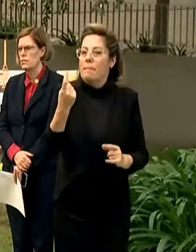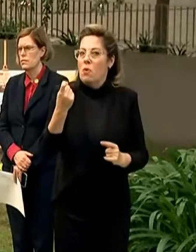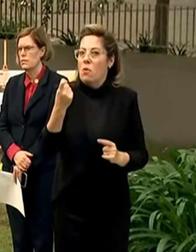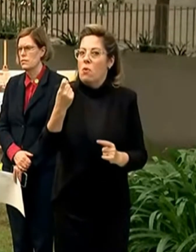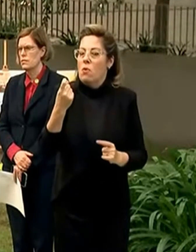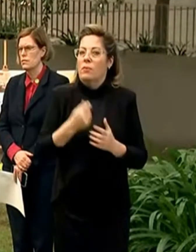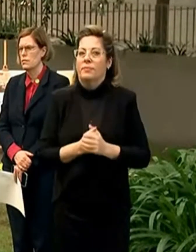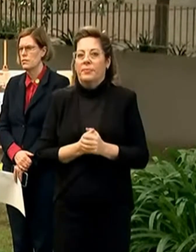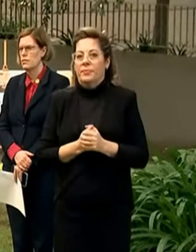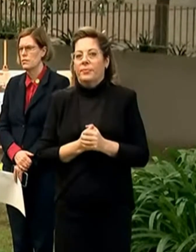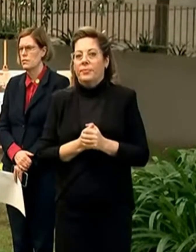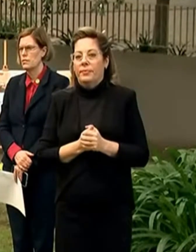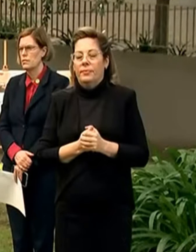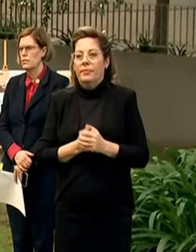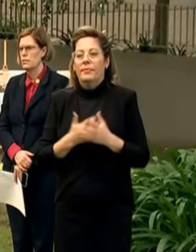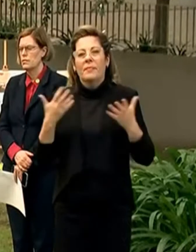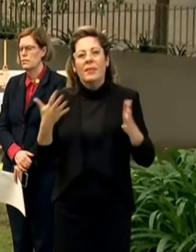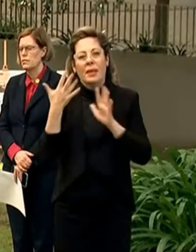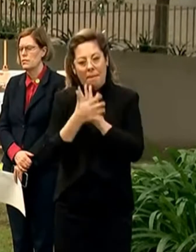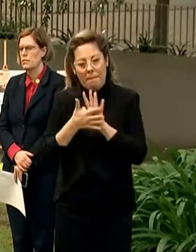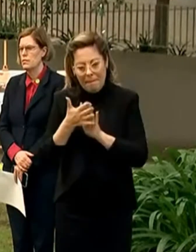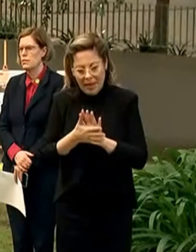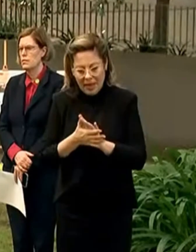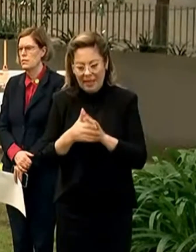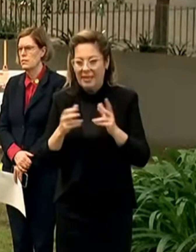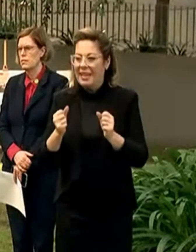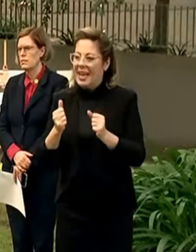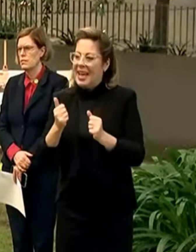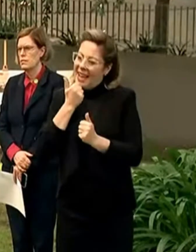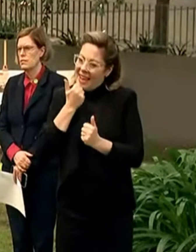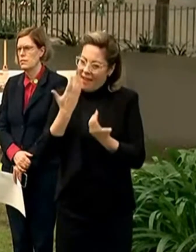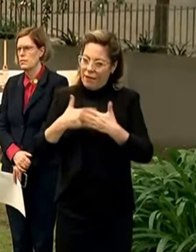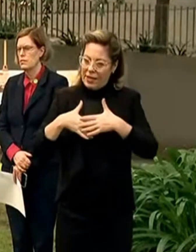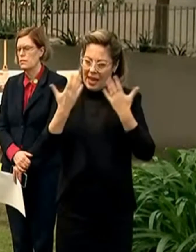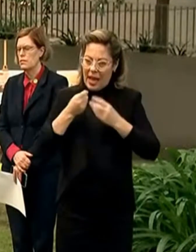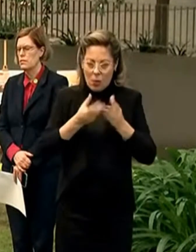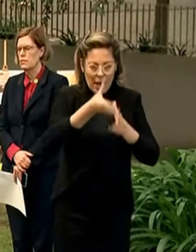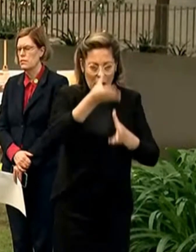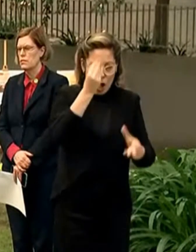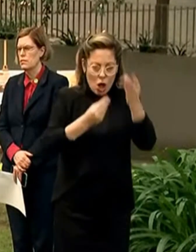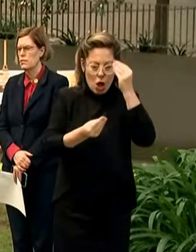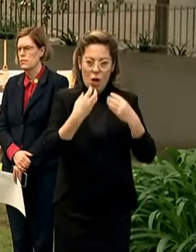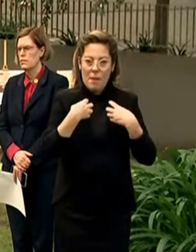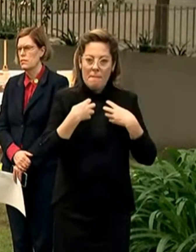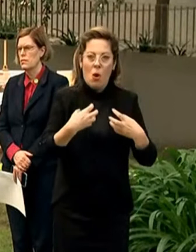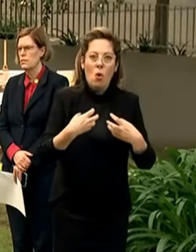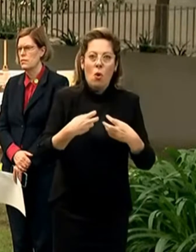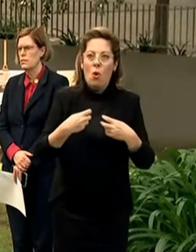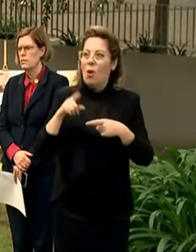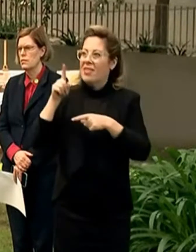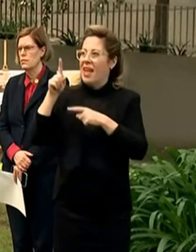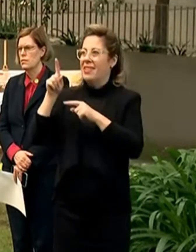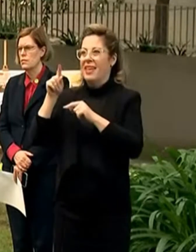Every day that our contact tracers learn more and more about the virus, every day our epidemiologists give us